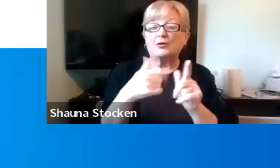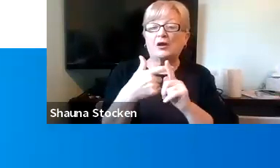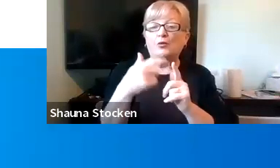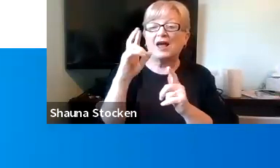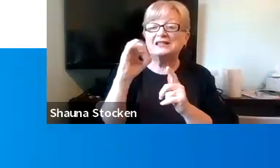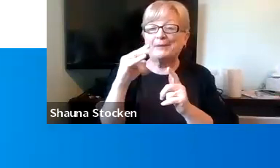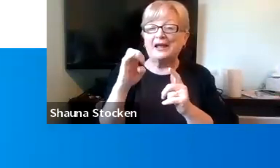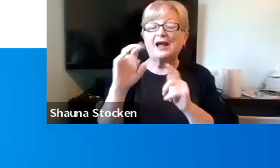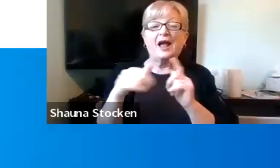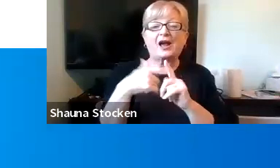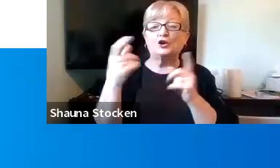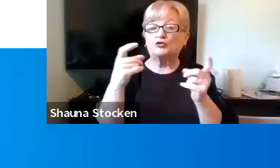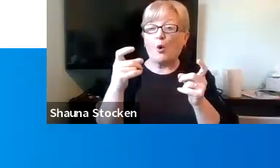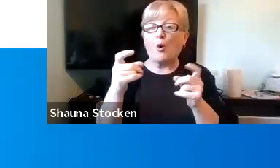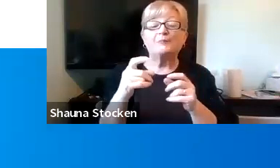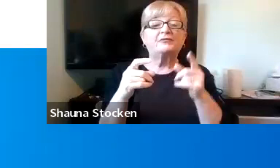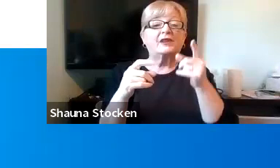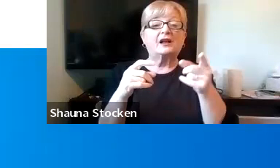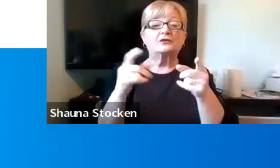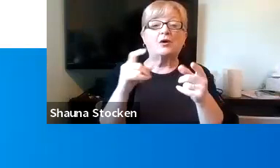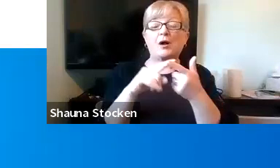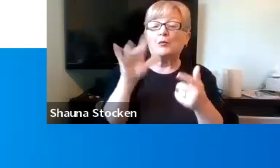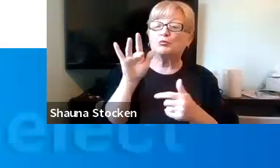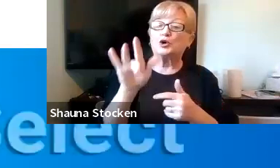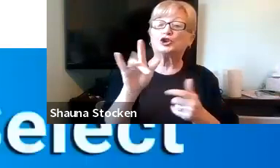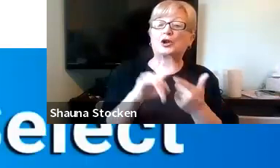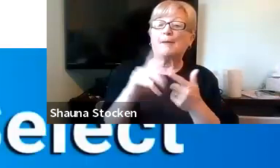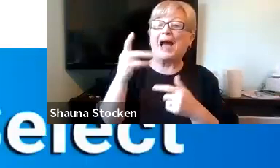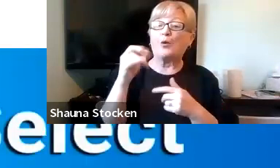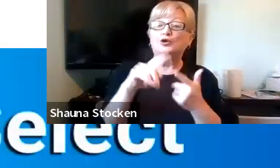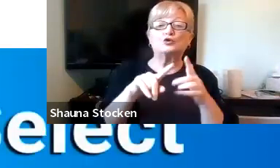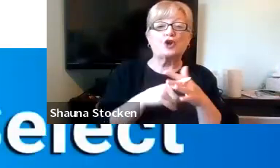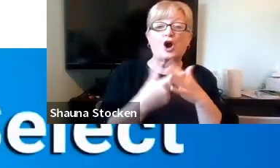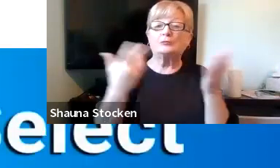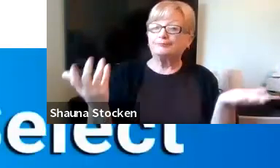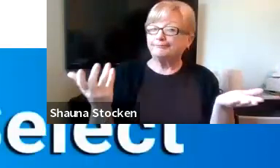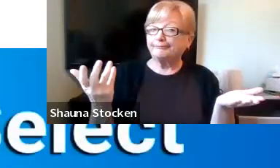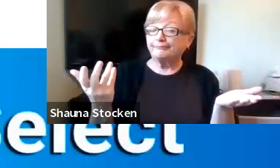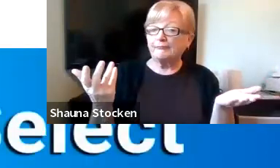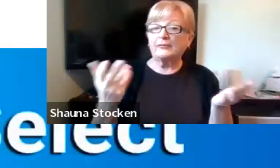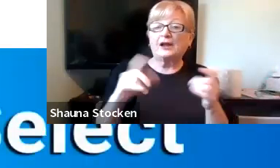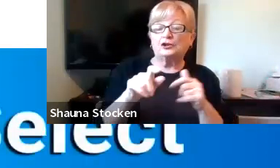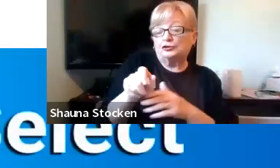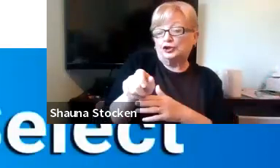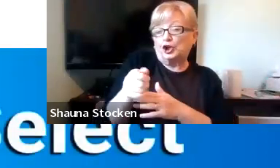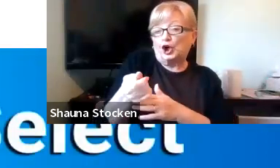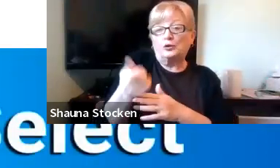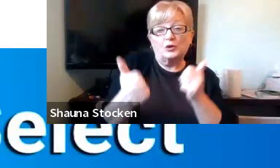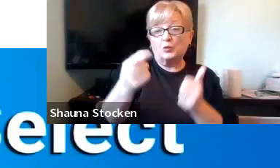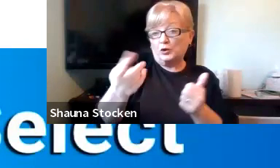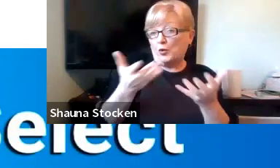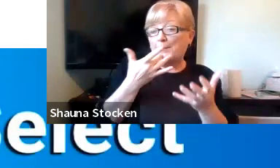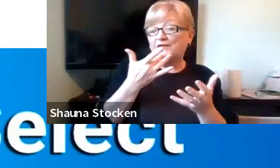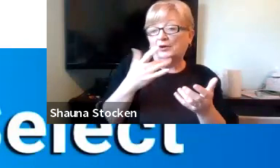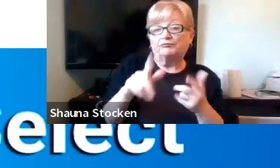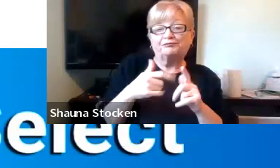panel. The power button. Press the power button to turn on the oven. Turn the control knob to select one of the cooking functions. The